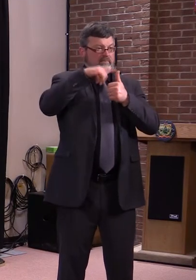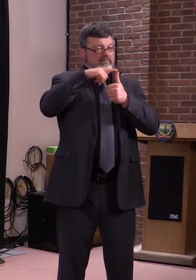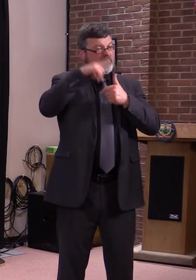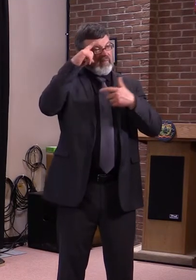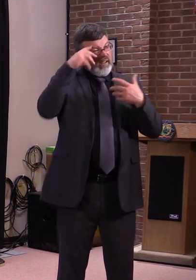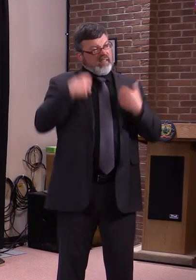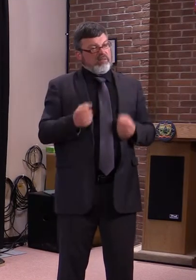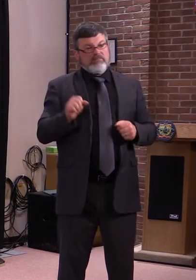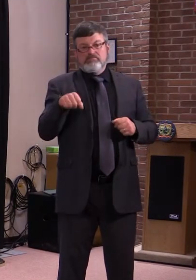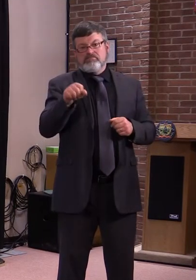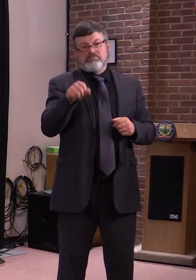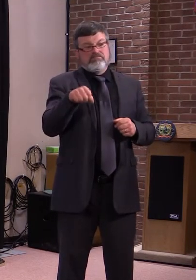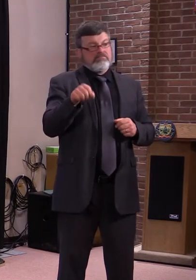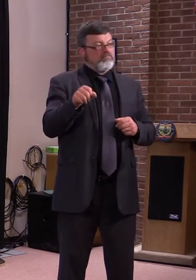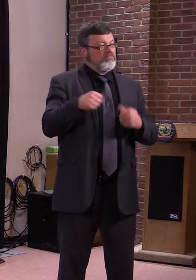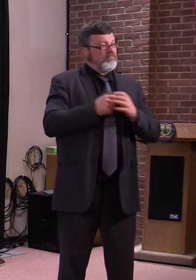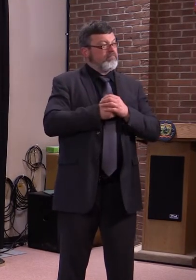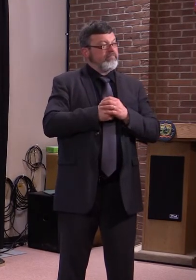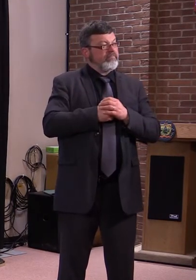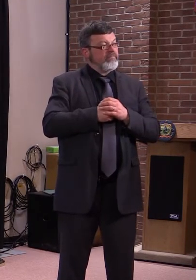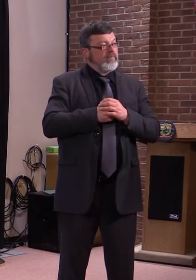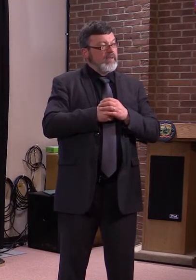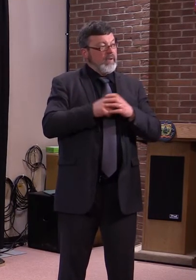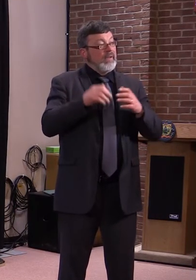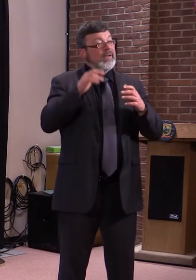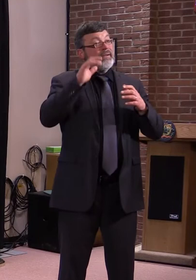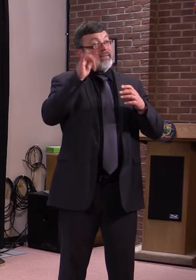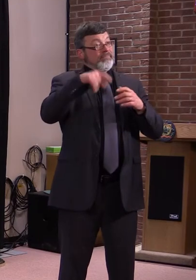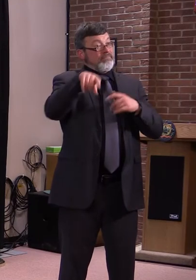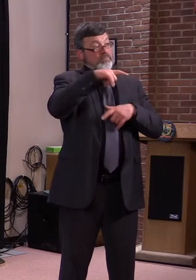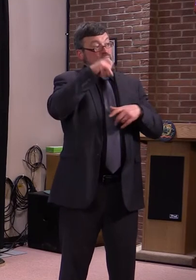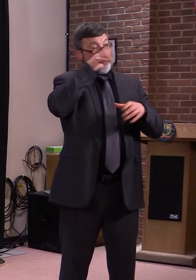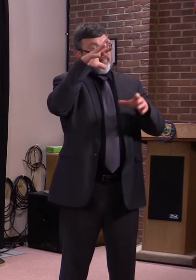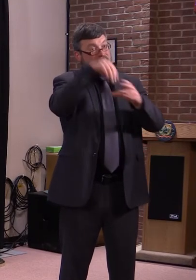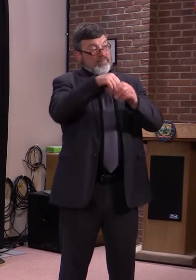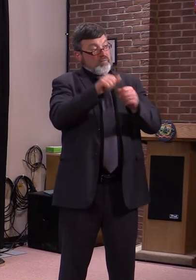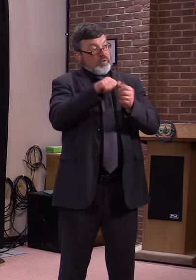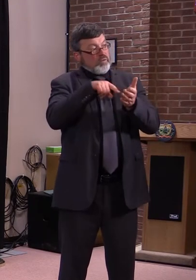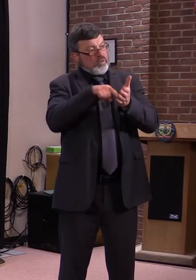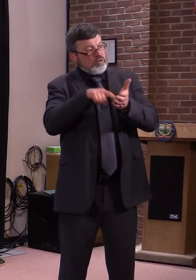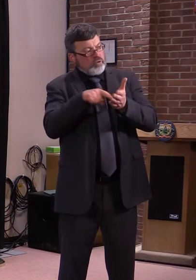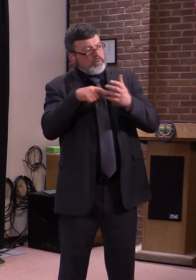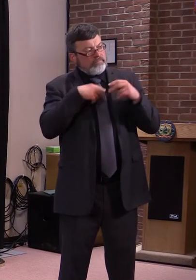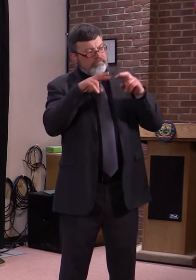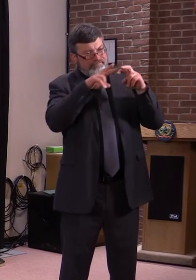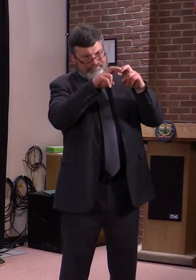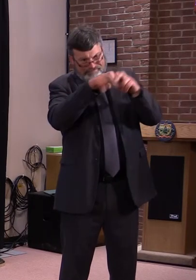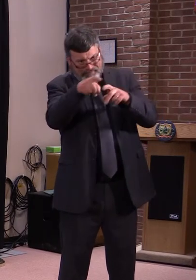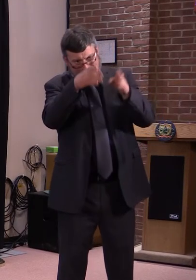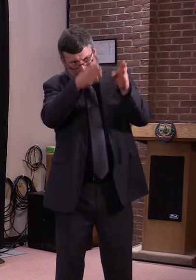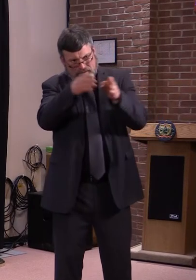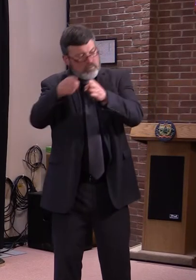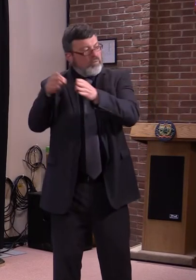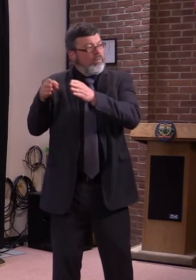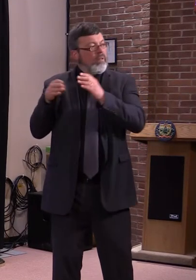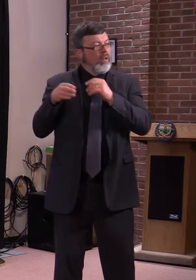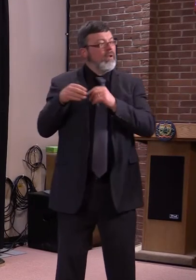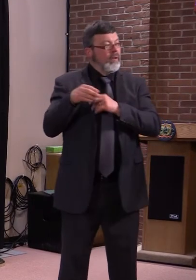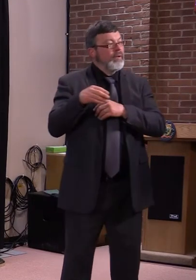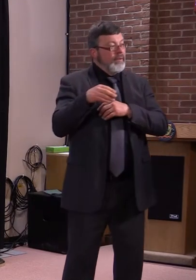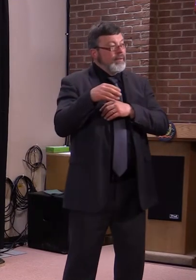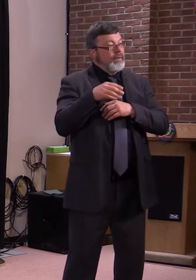of the participatory research study is really to work with the individuals who are incarcerated and the staff at that facility to design the